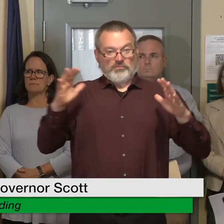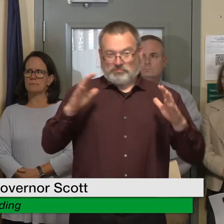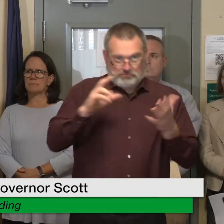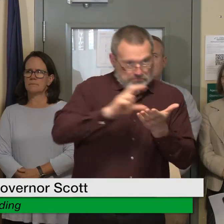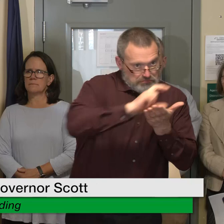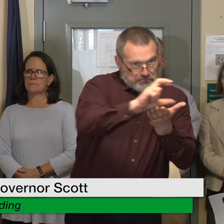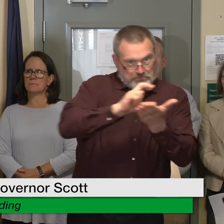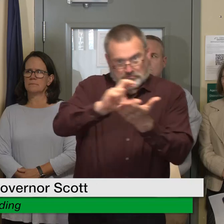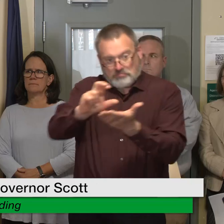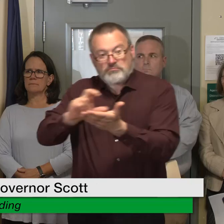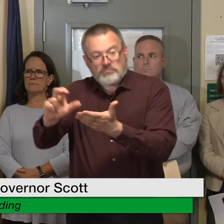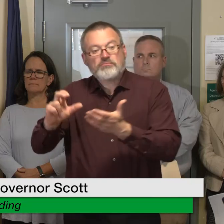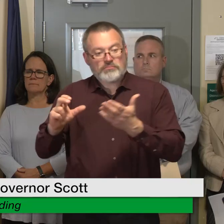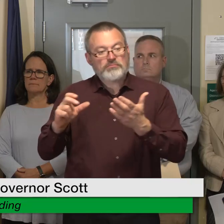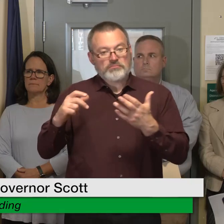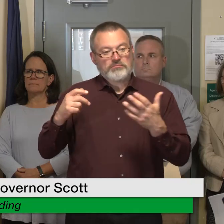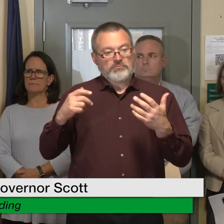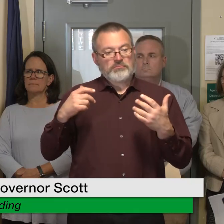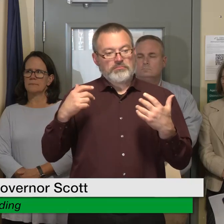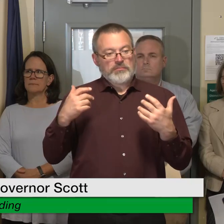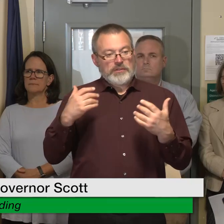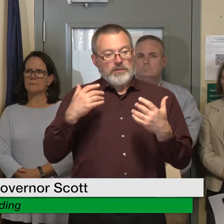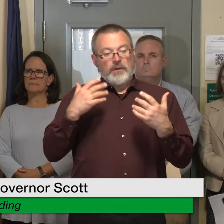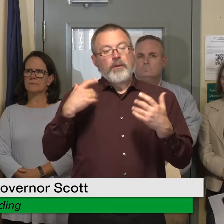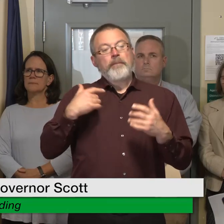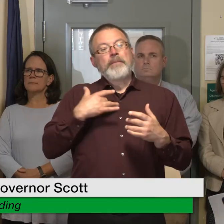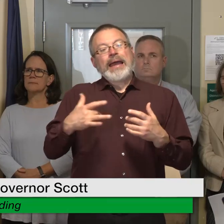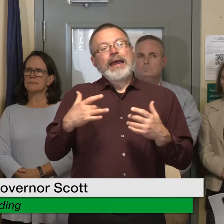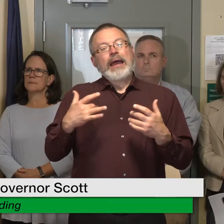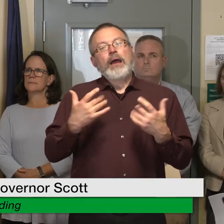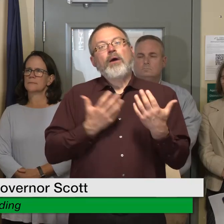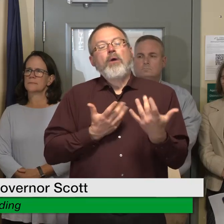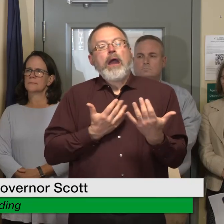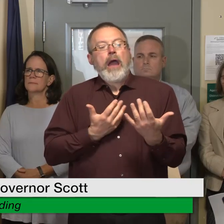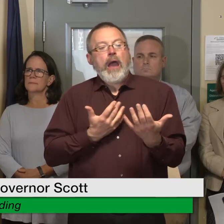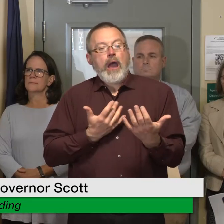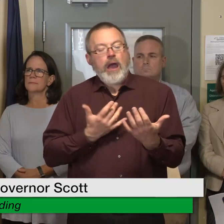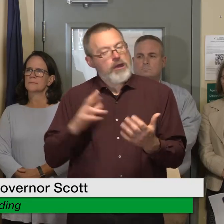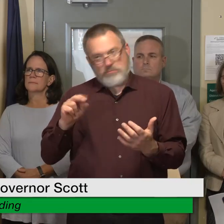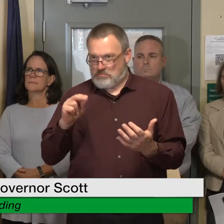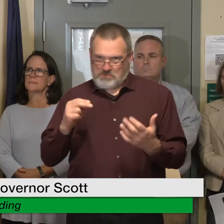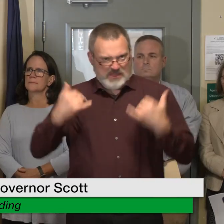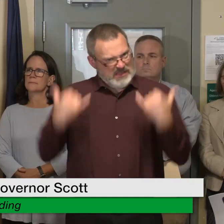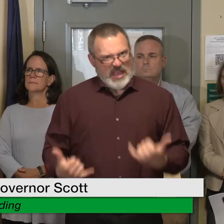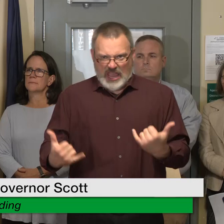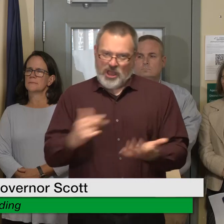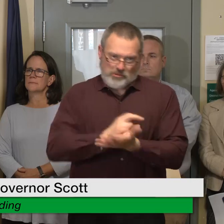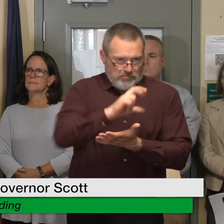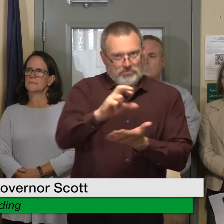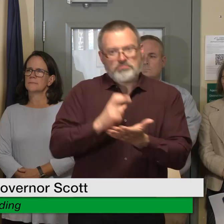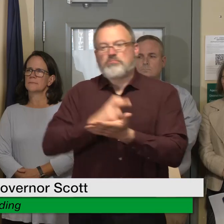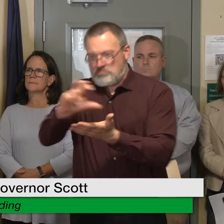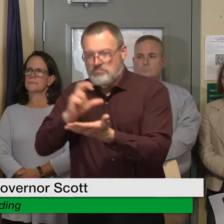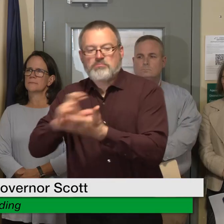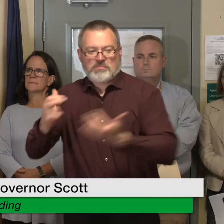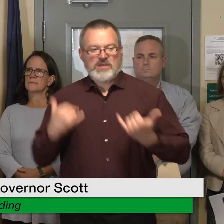for the year rather than quarterly, so they can put those funds to use for flood repairs right away.